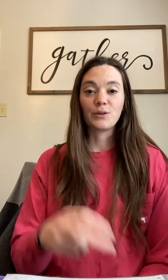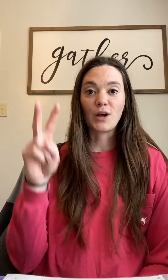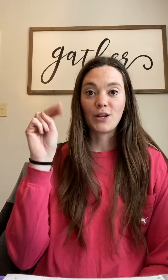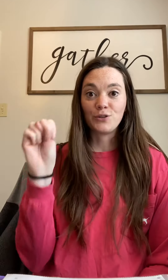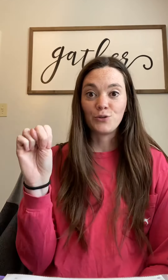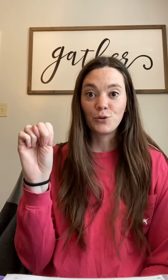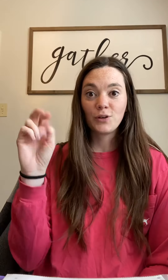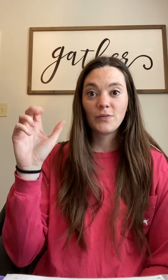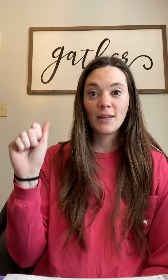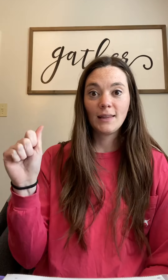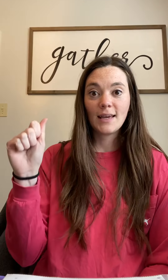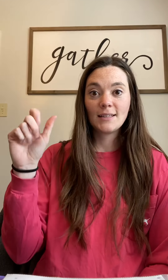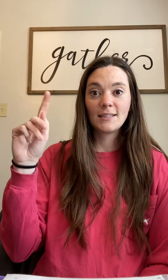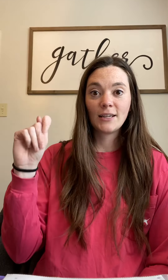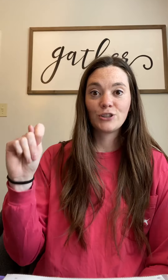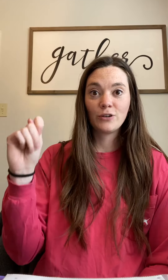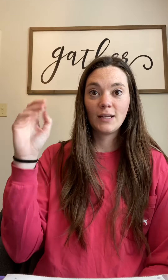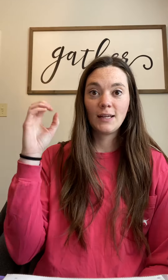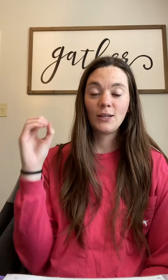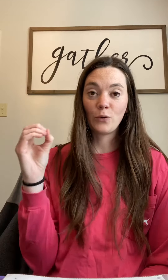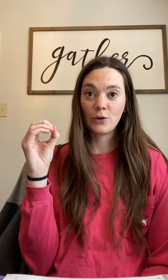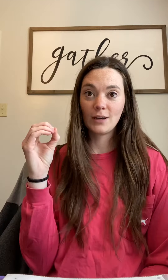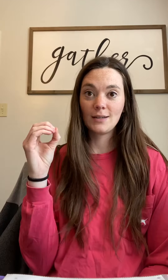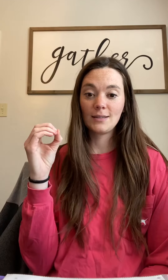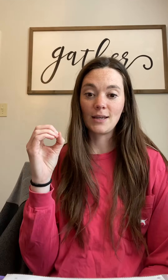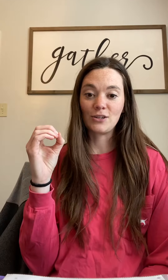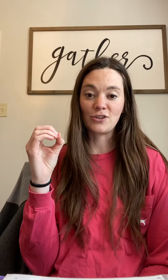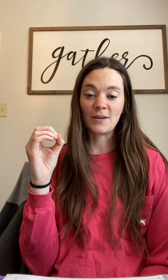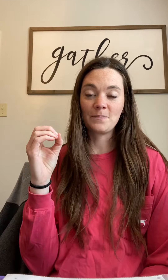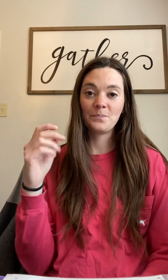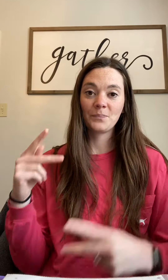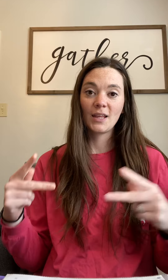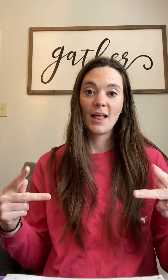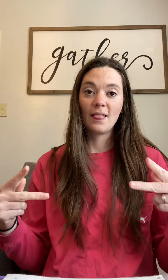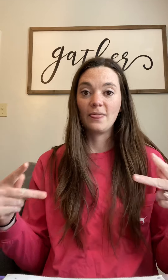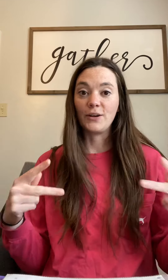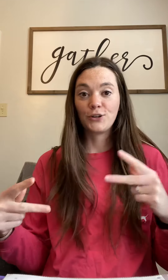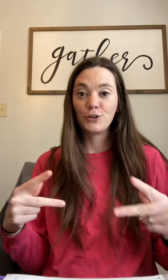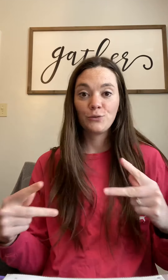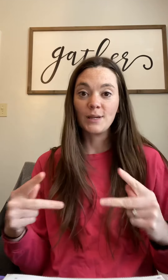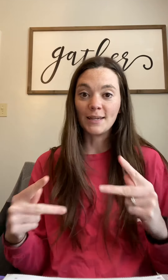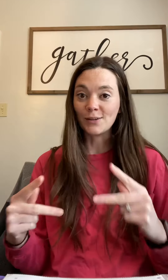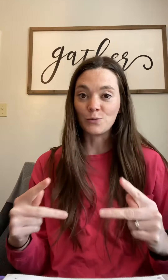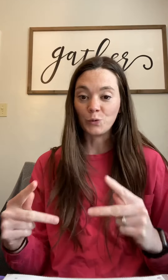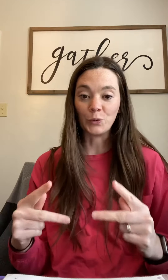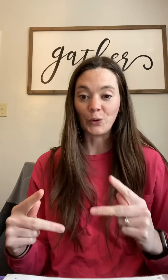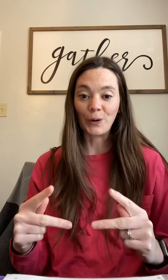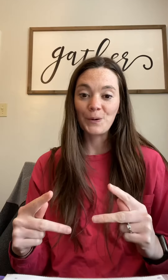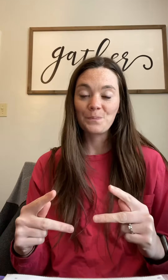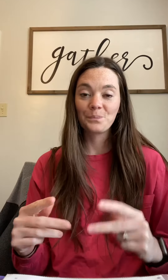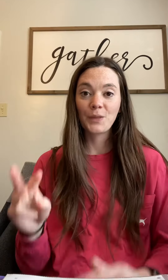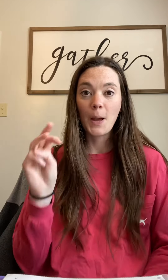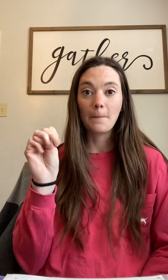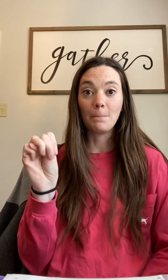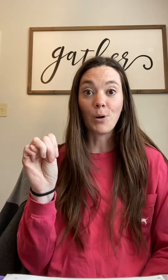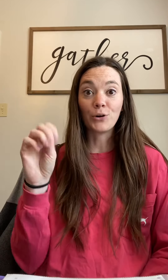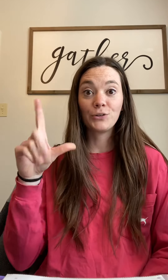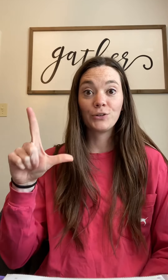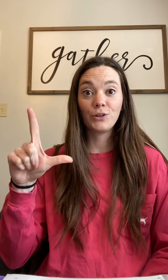got North Atlantic Treaty Organization, the Korean War, Martin